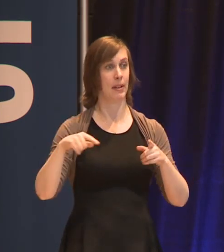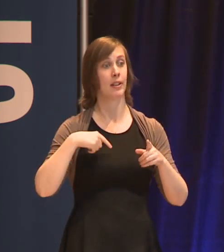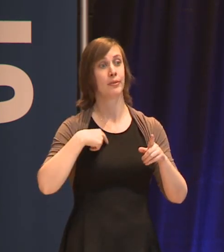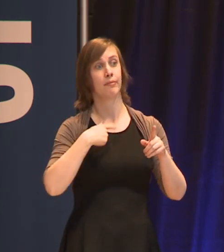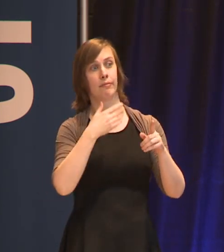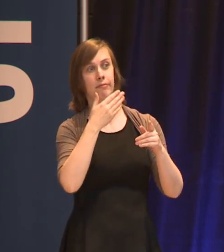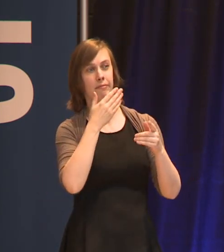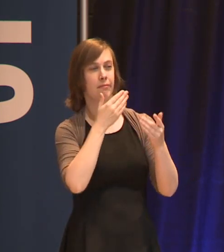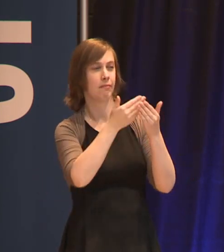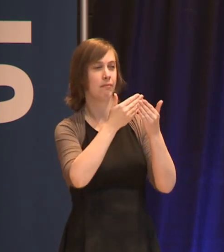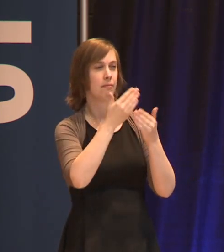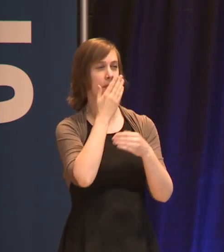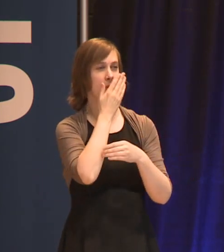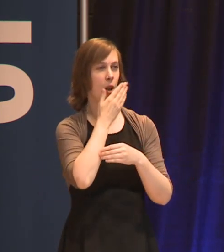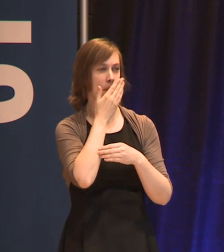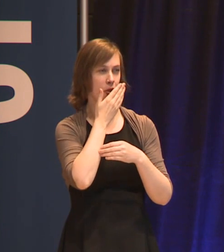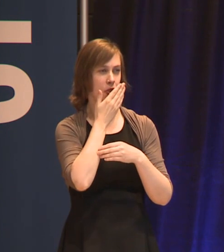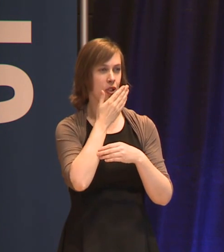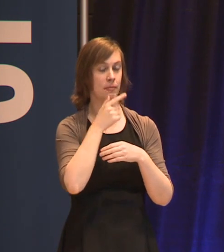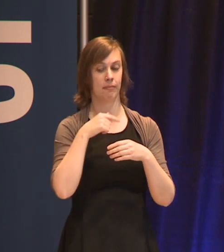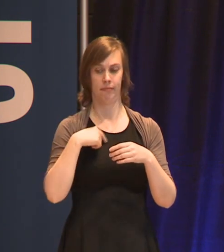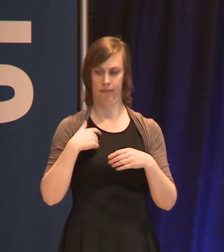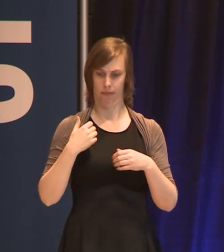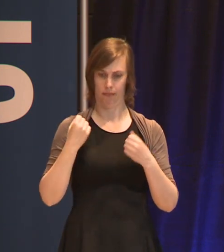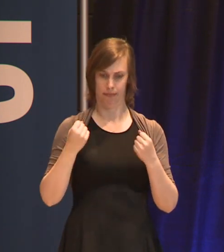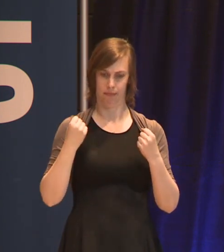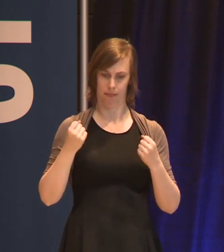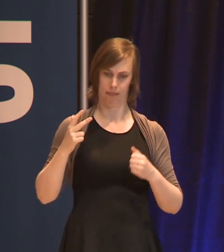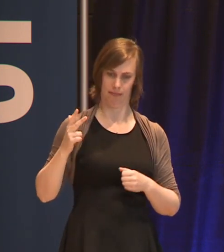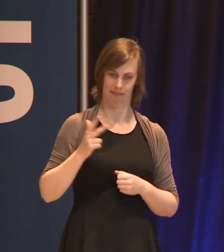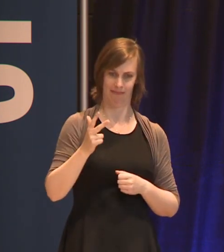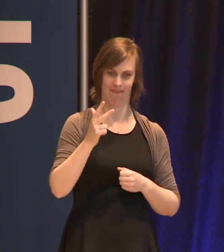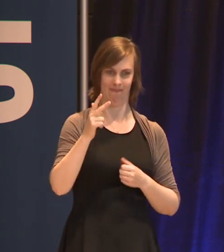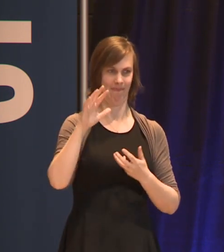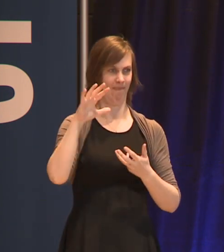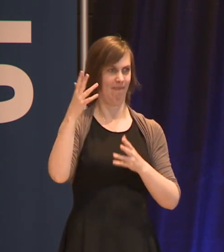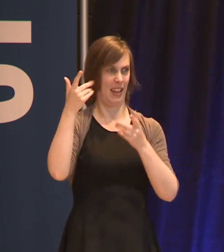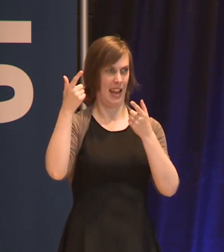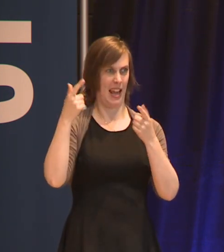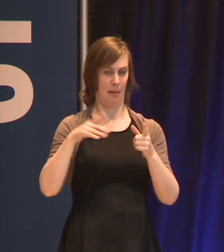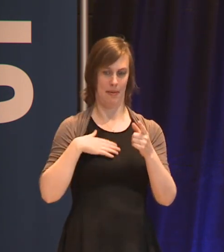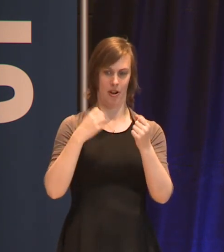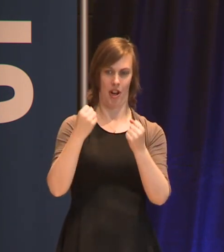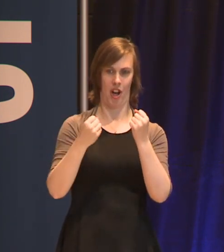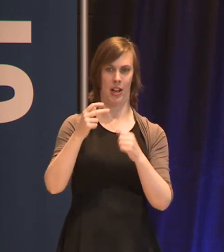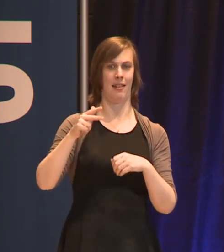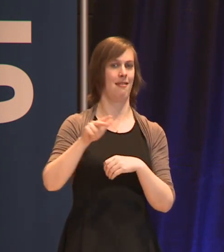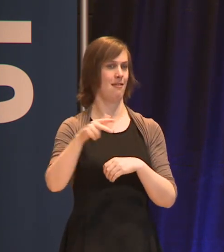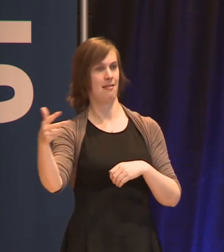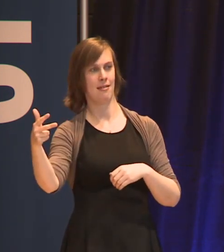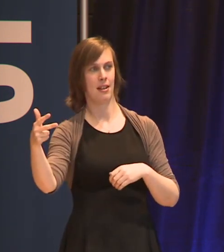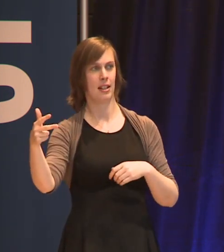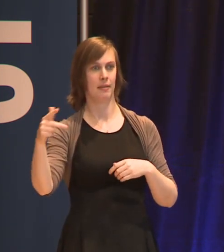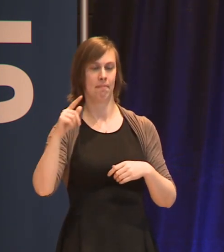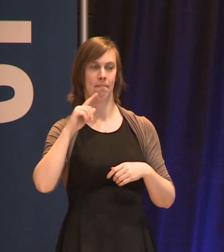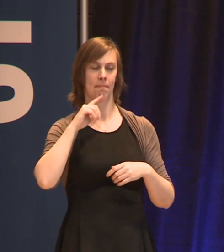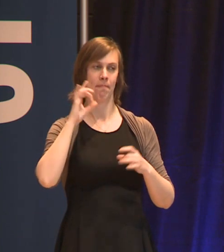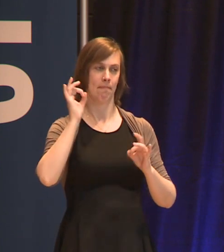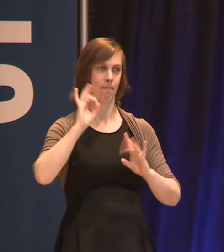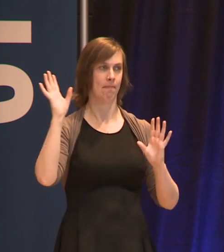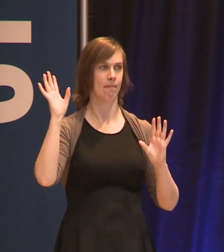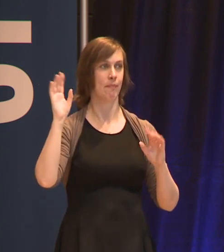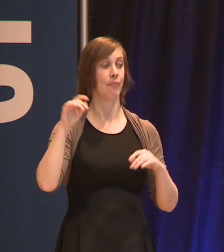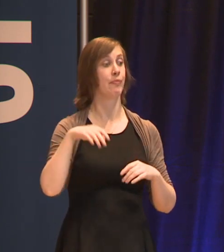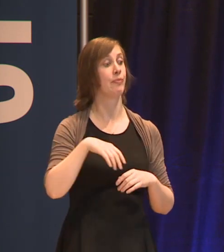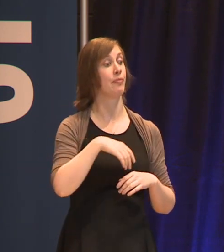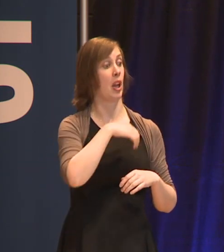Amherst. And the first person on the scene was a very kind lady who was a retired registered nurse who had become a